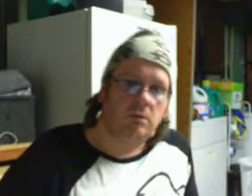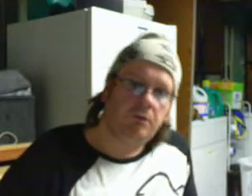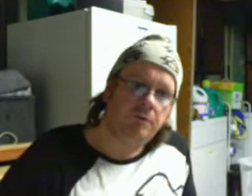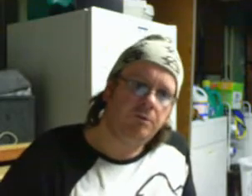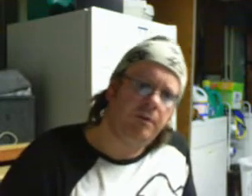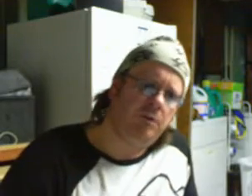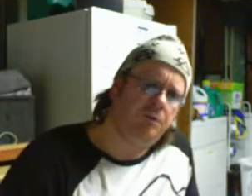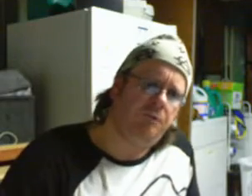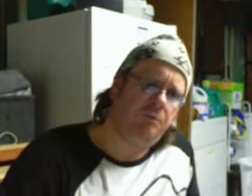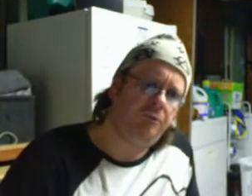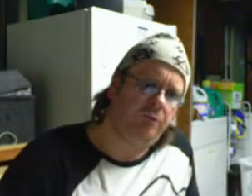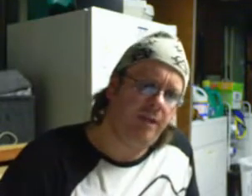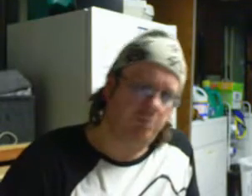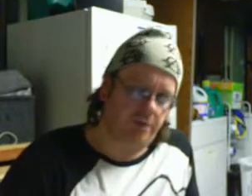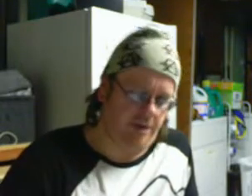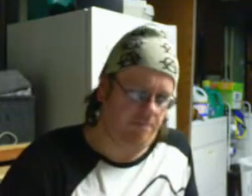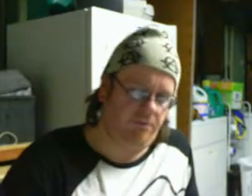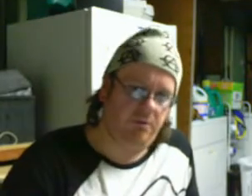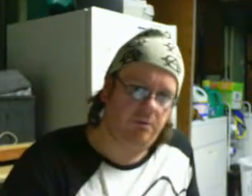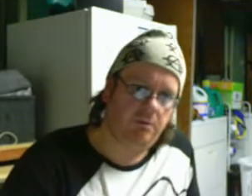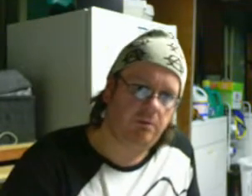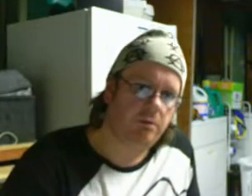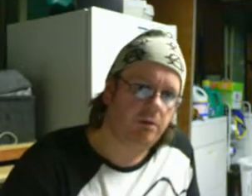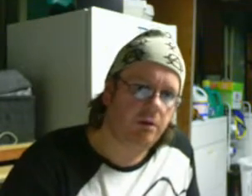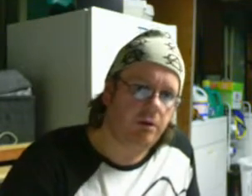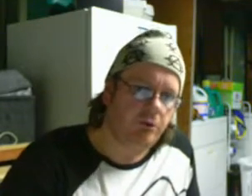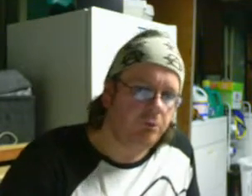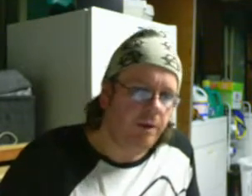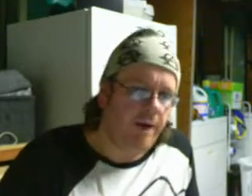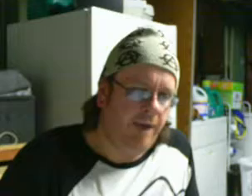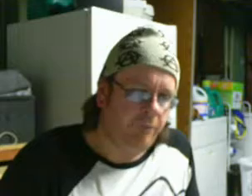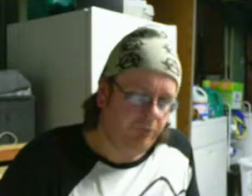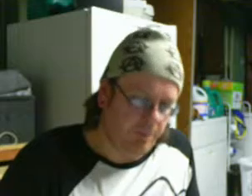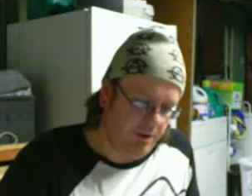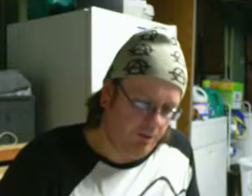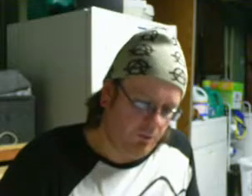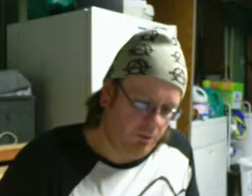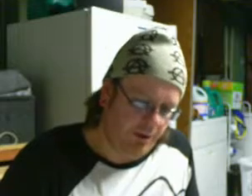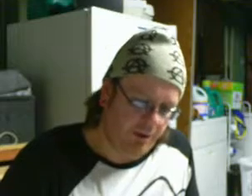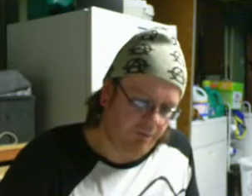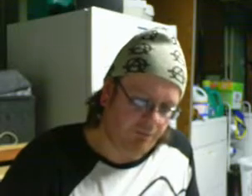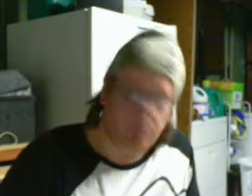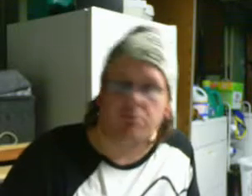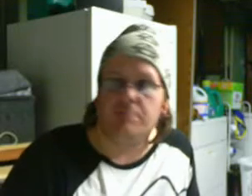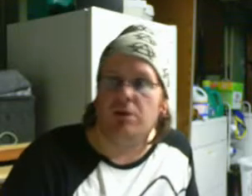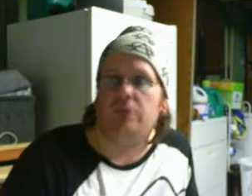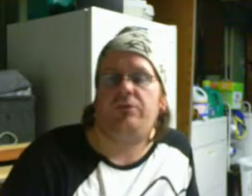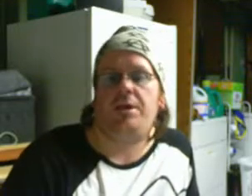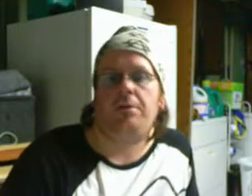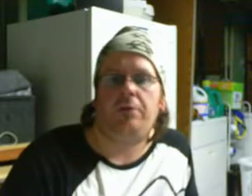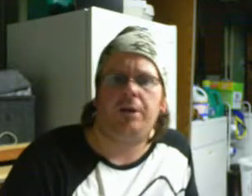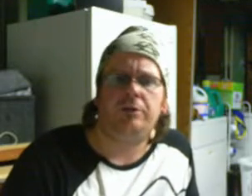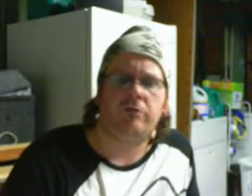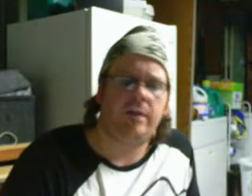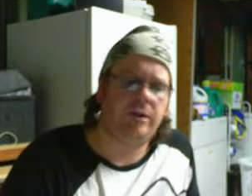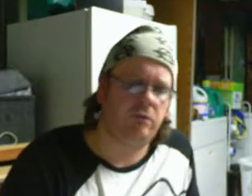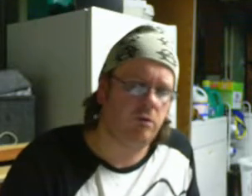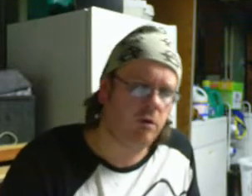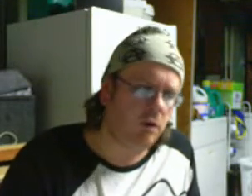you're now into forced labor camps. You now have to spend 1 out of every 3 months out cutting trees or